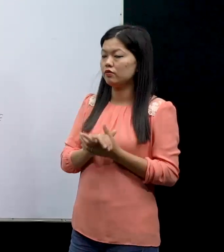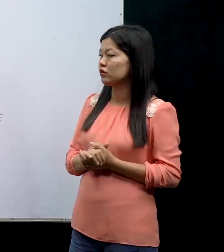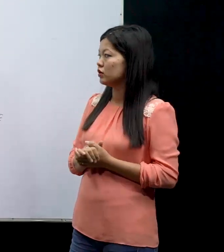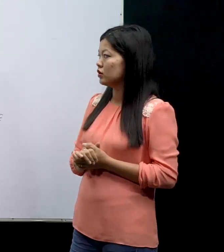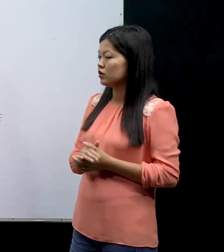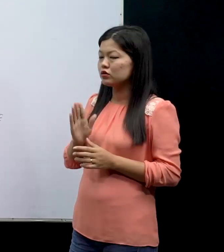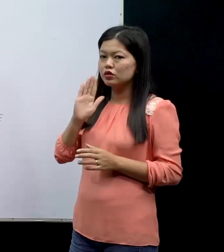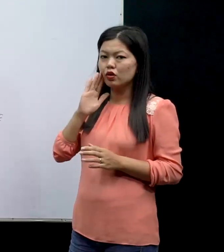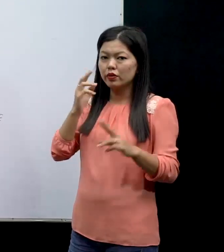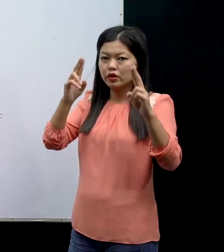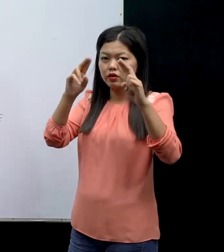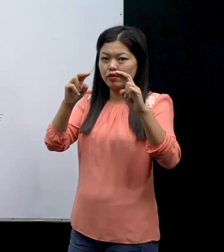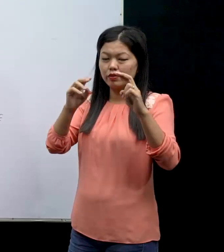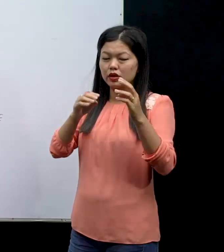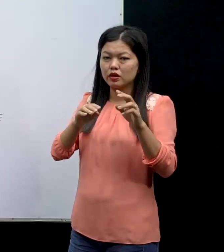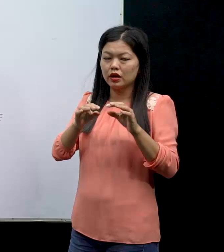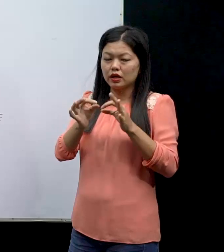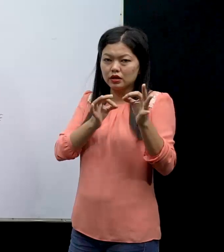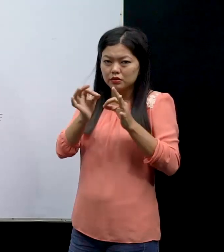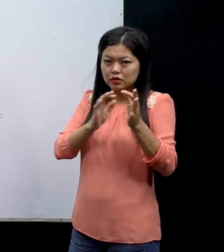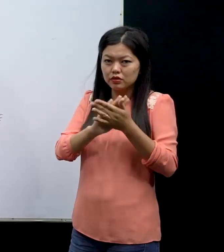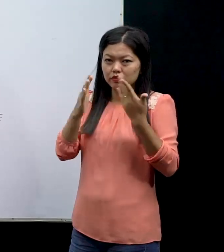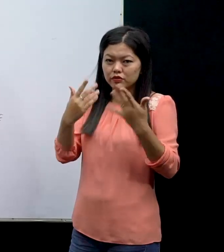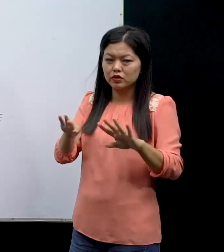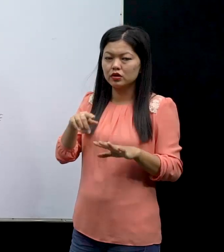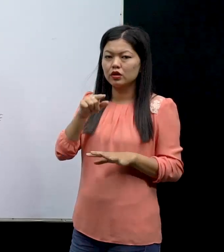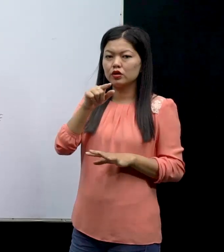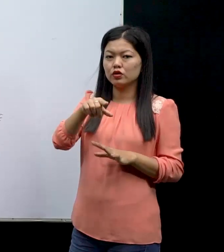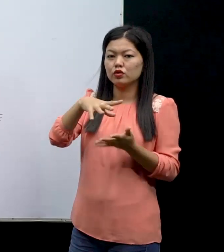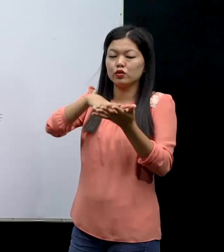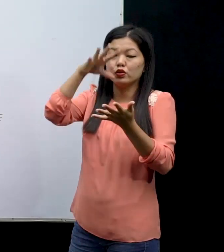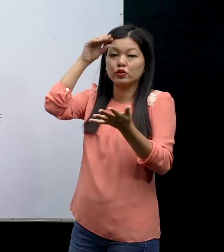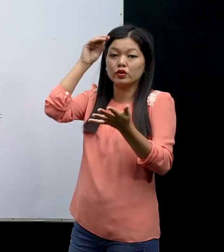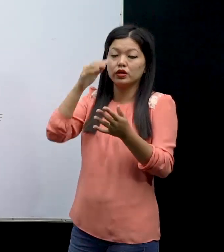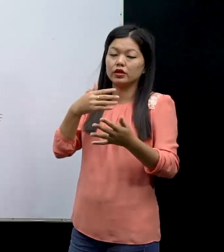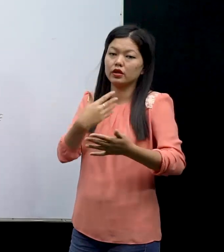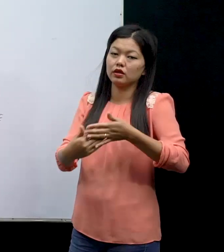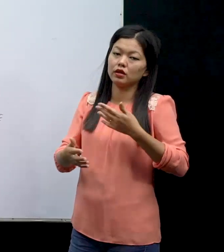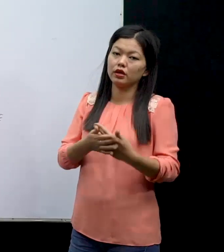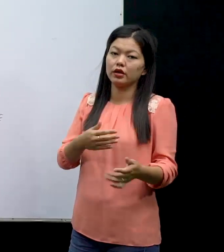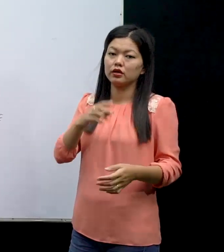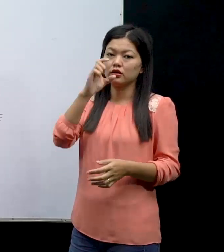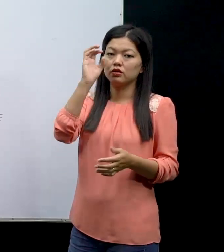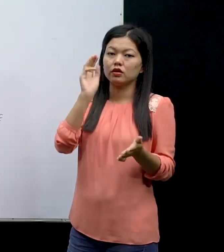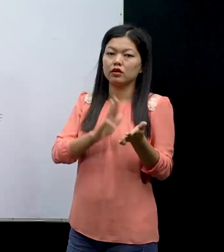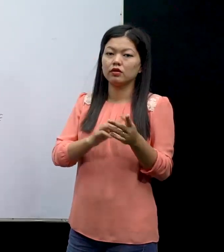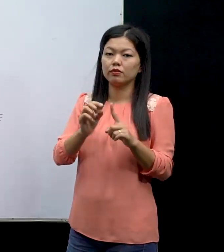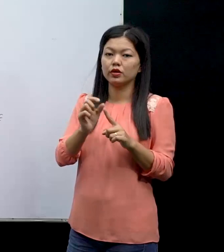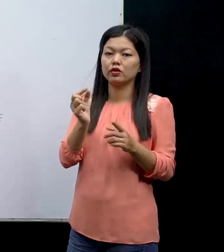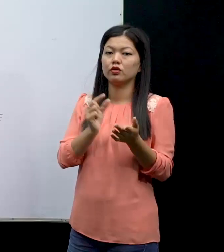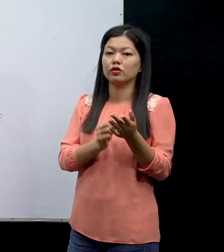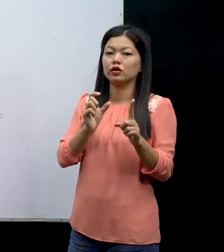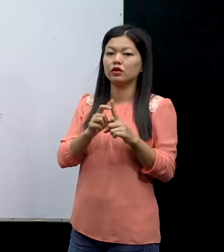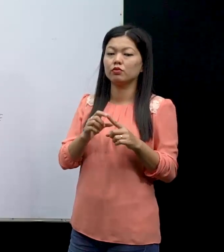write, you should be able to write the chemical formula of any compound. Okay, any compound. If the teacher dictates